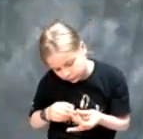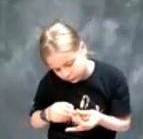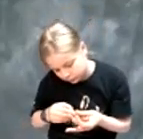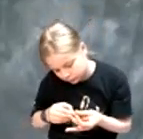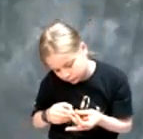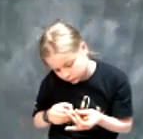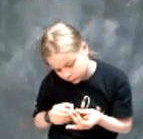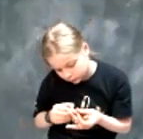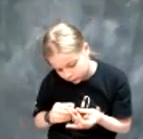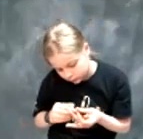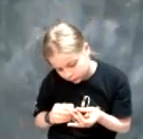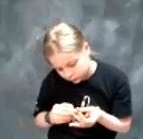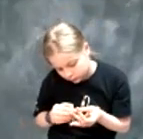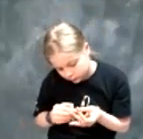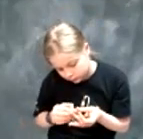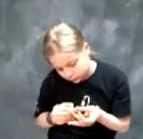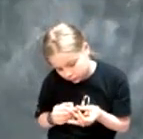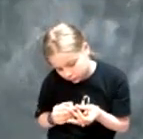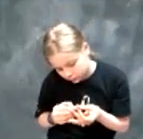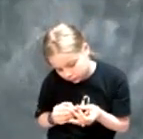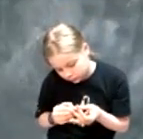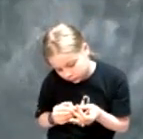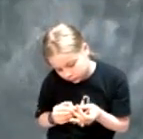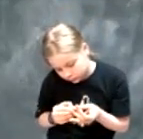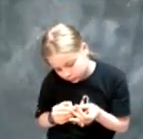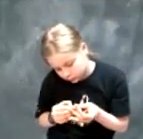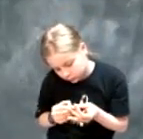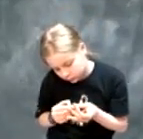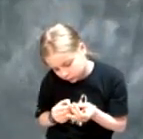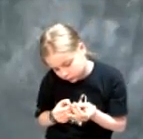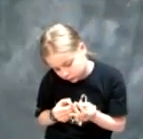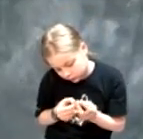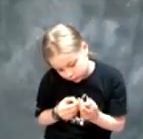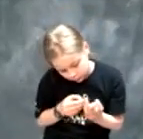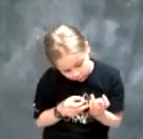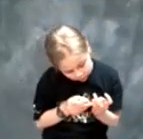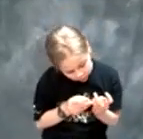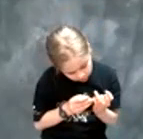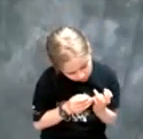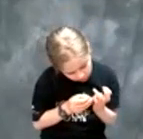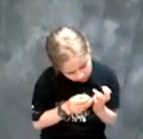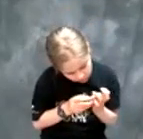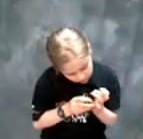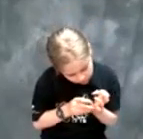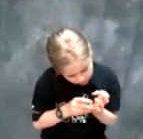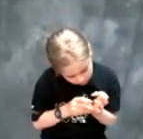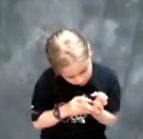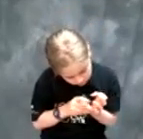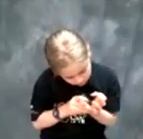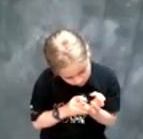That's a great question, because it's part of our language. This is the work that we do. So we memorize them. And